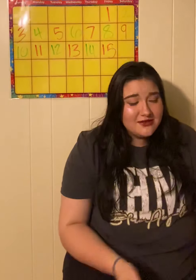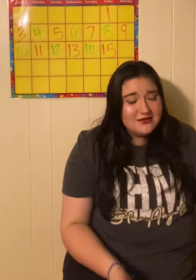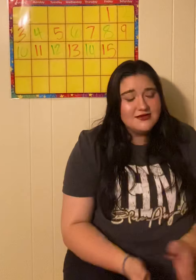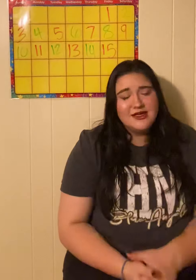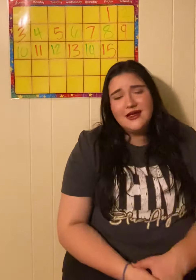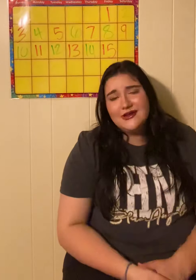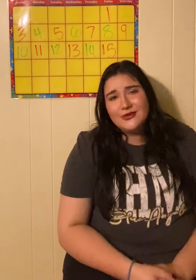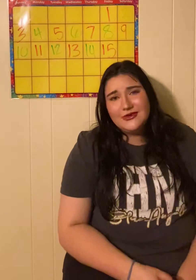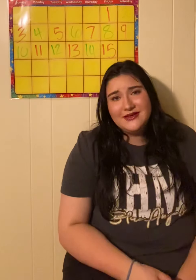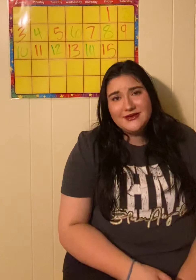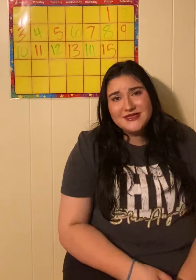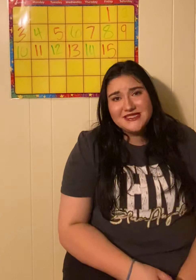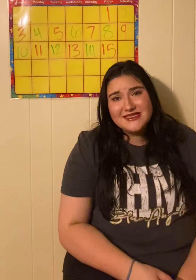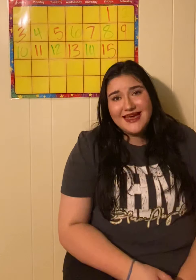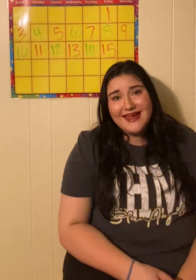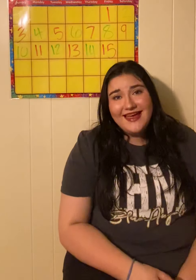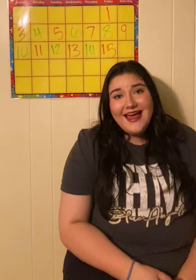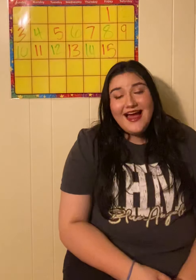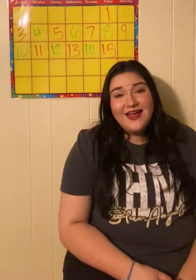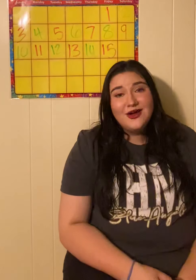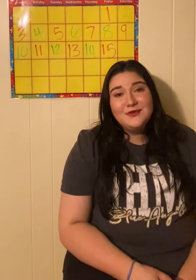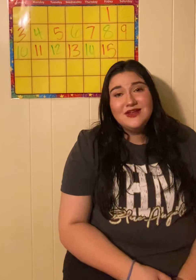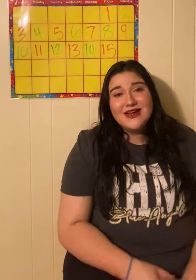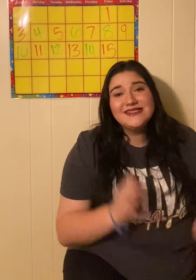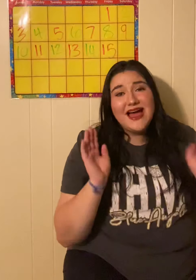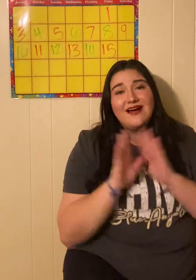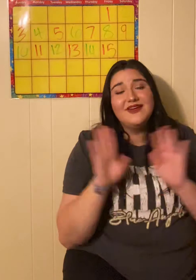critical thinking and oral language today. I hope that you guys have an